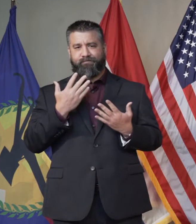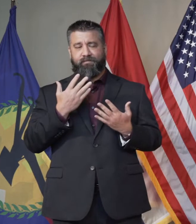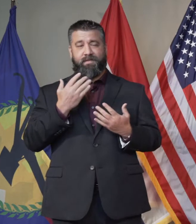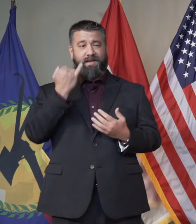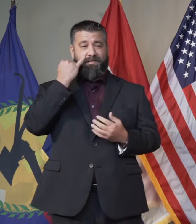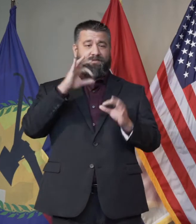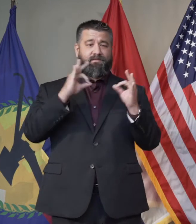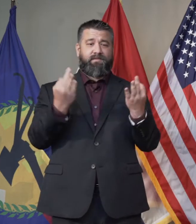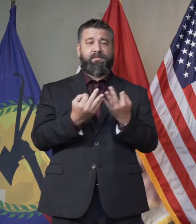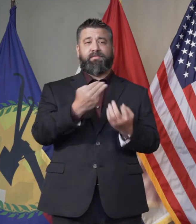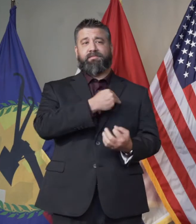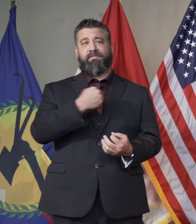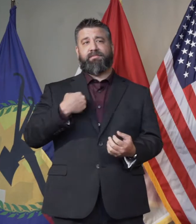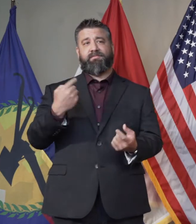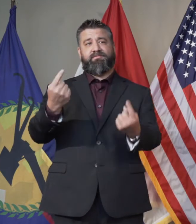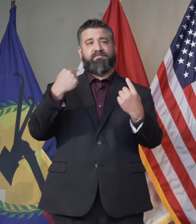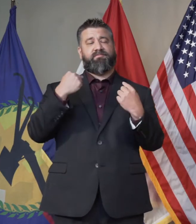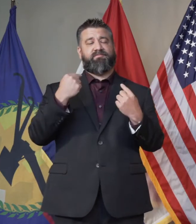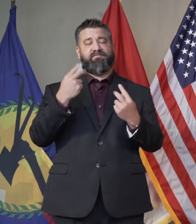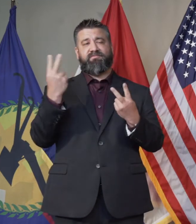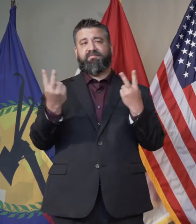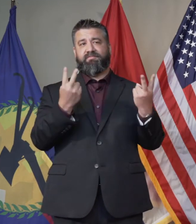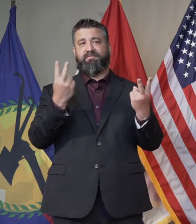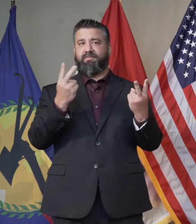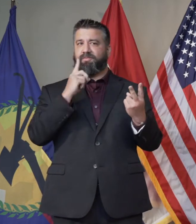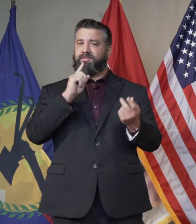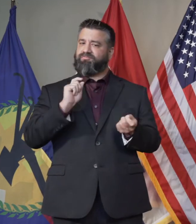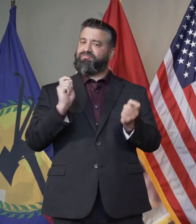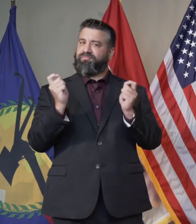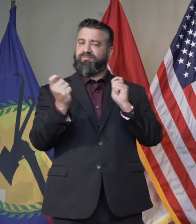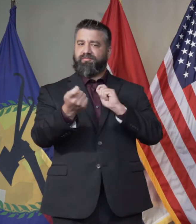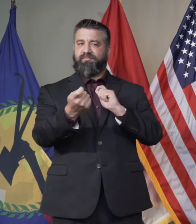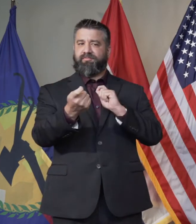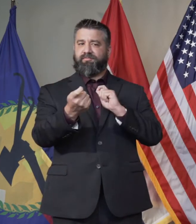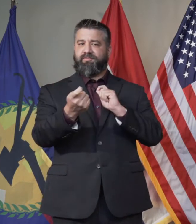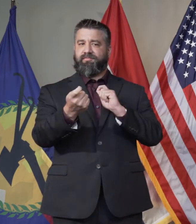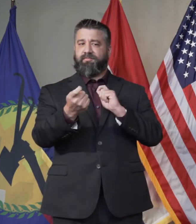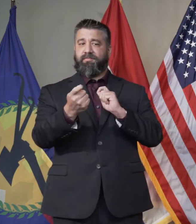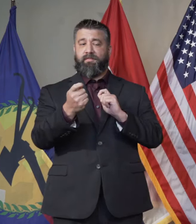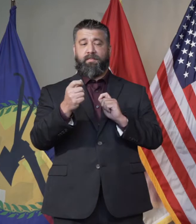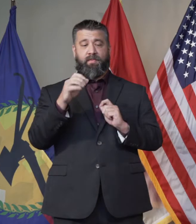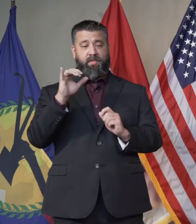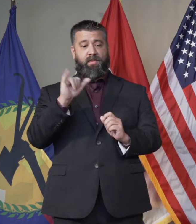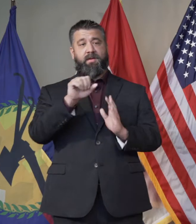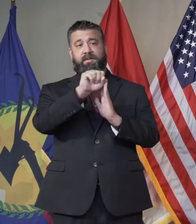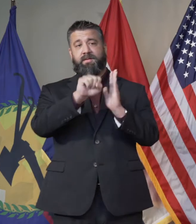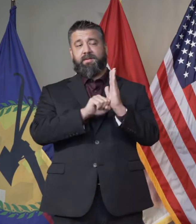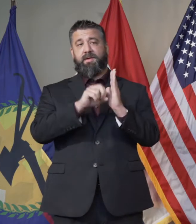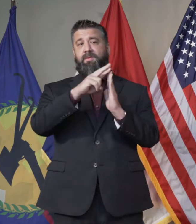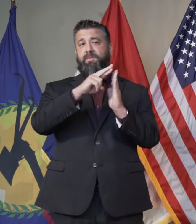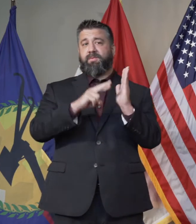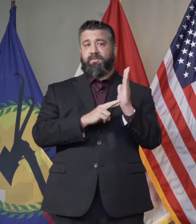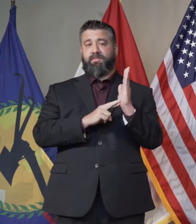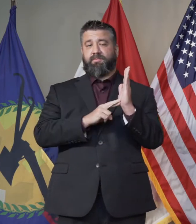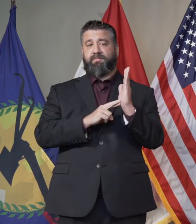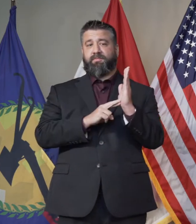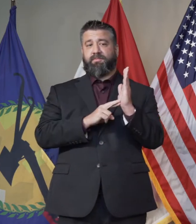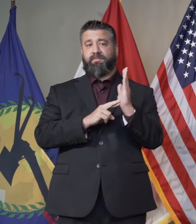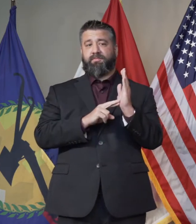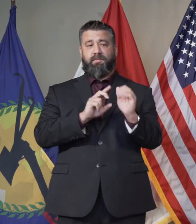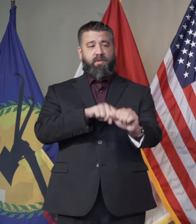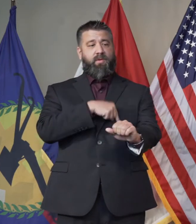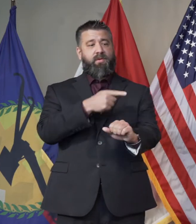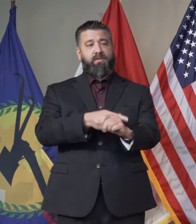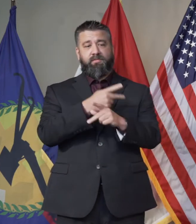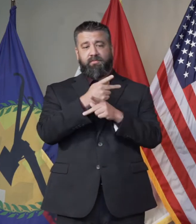big difference. Under the state guidelines, facilities that have not had a COVID-19 infection among staff